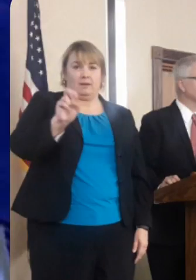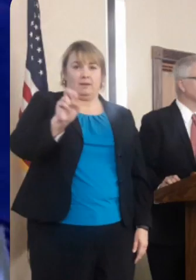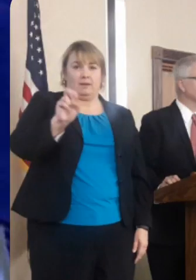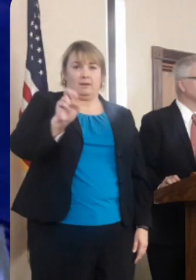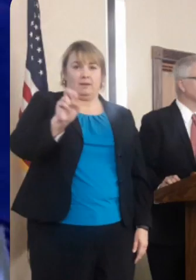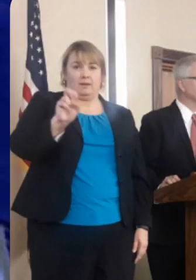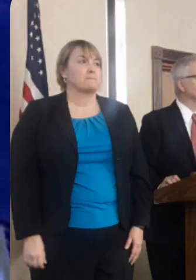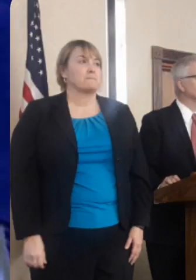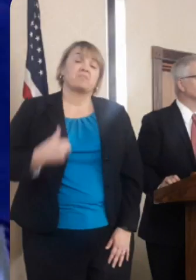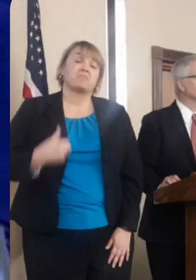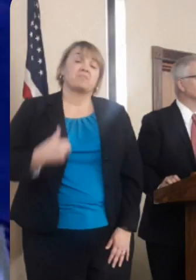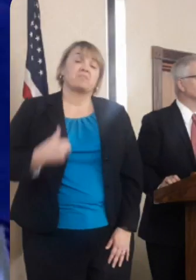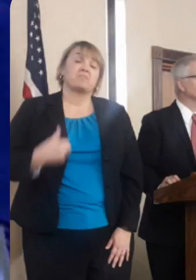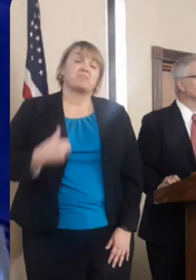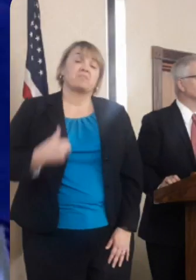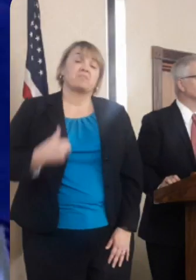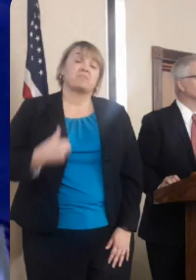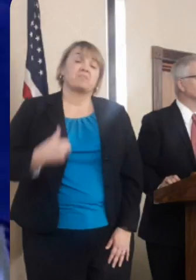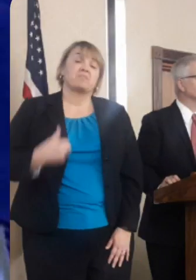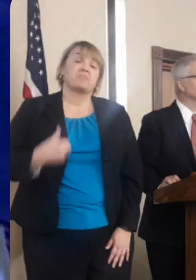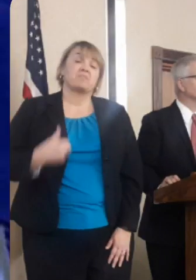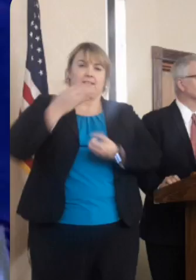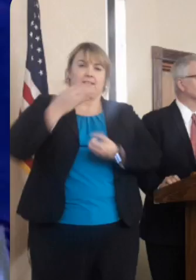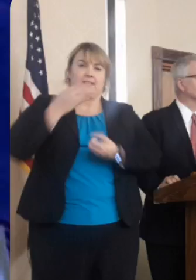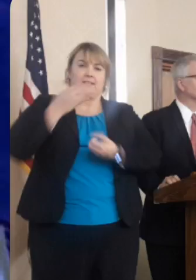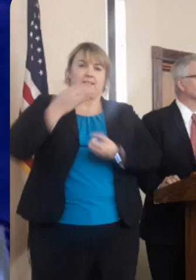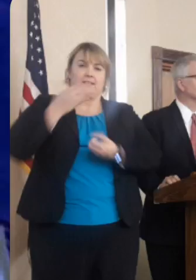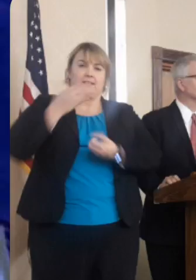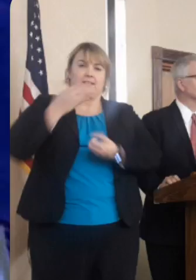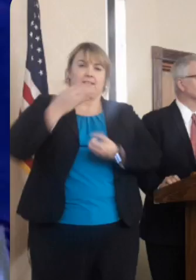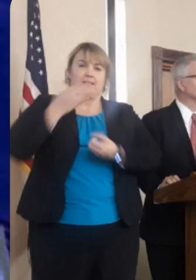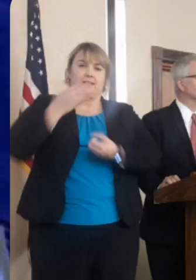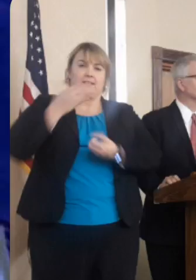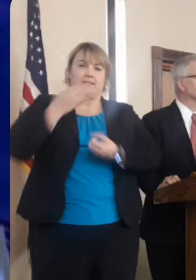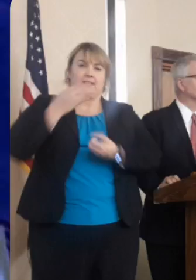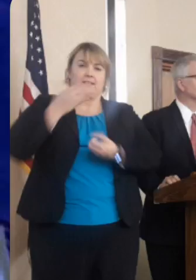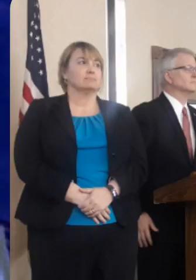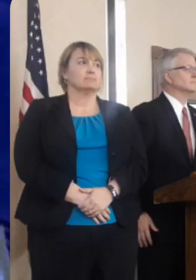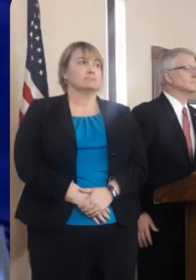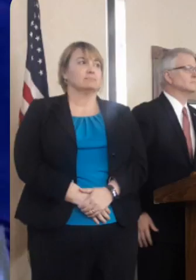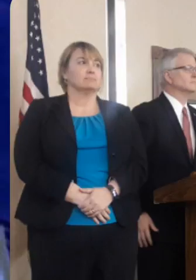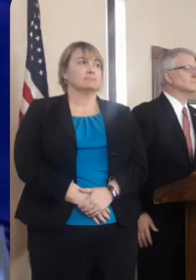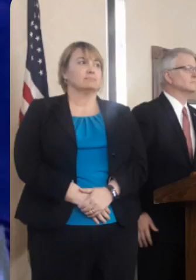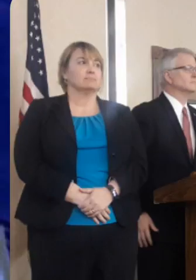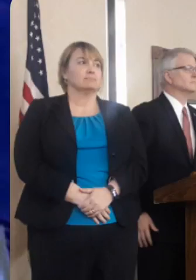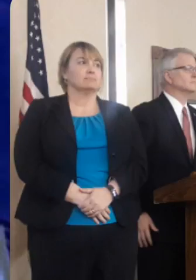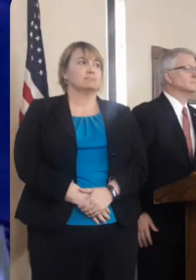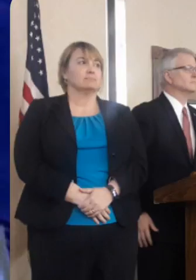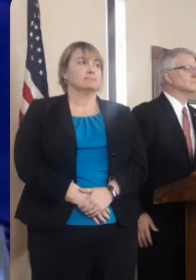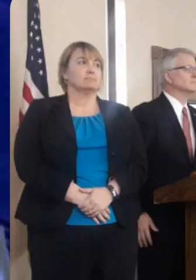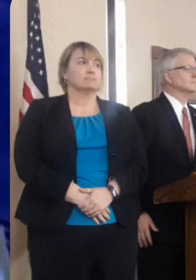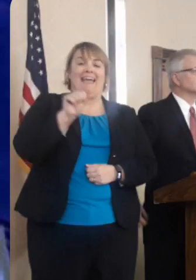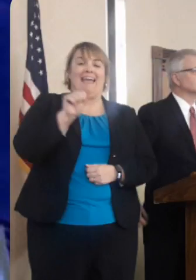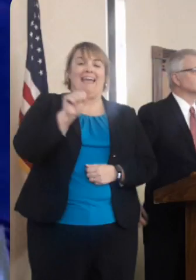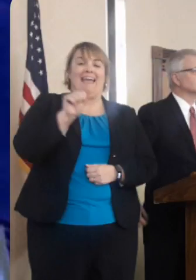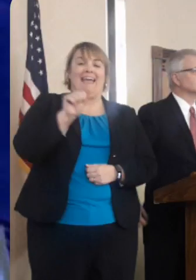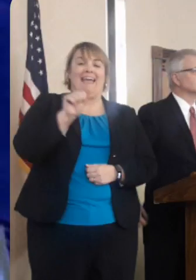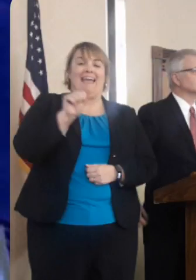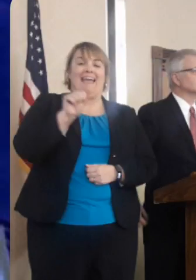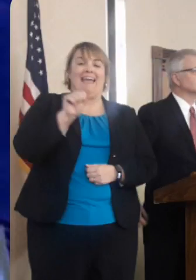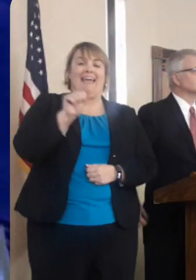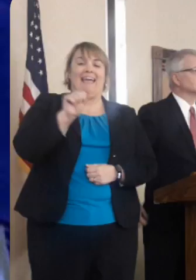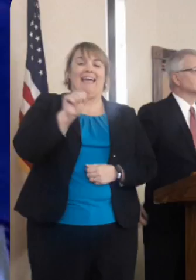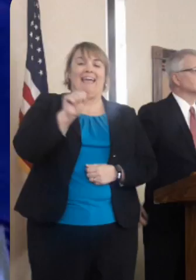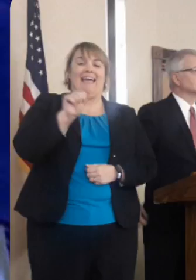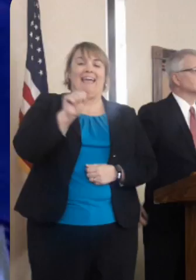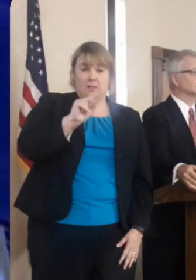the suggested amendment to change it to a parent rather than parents. However, I would like to